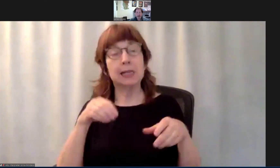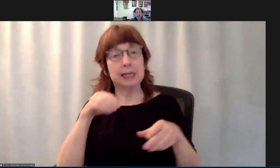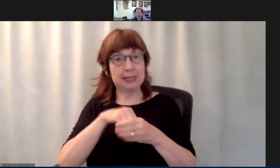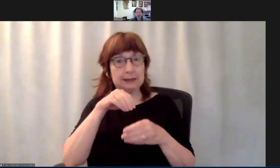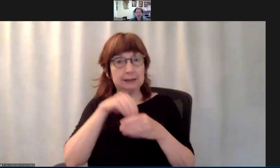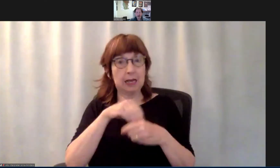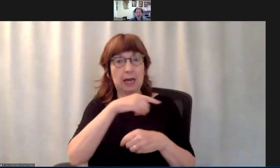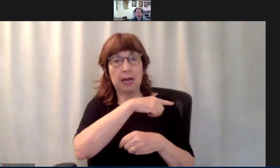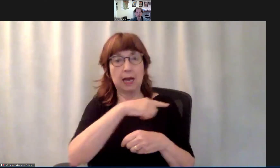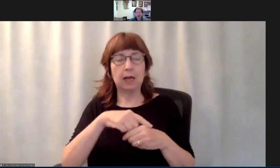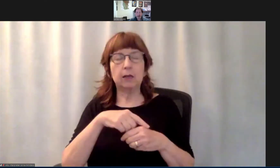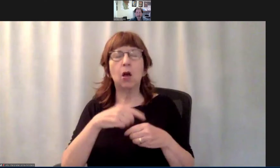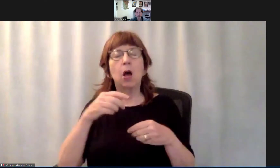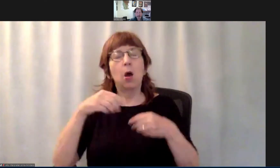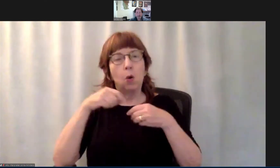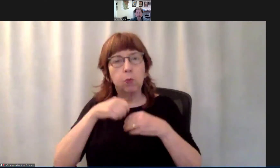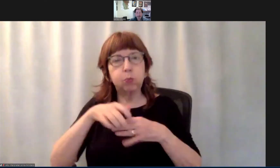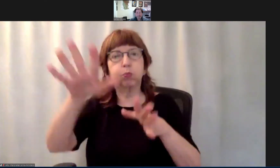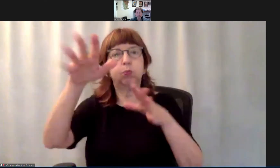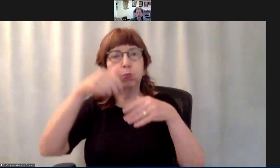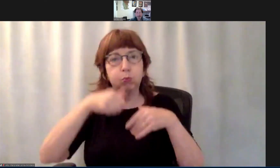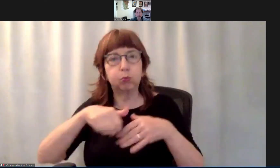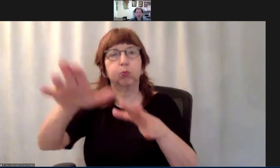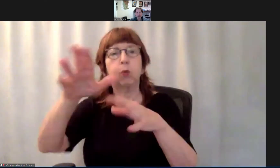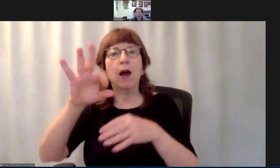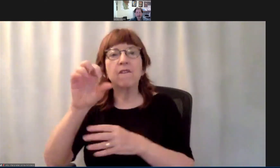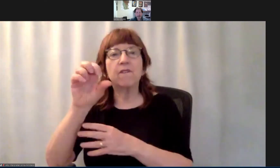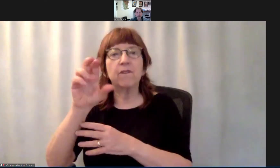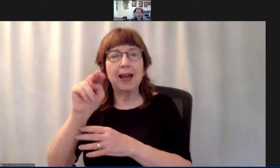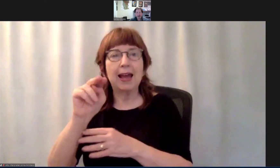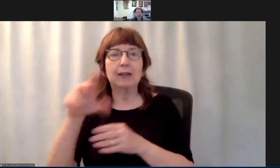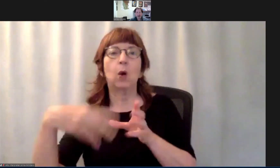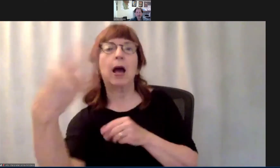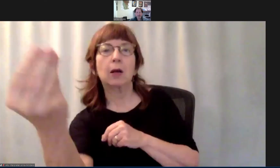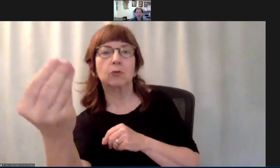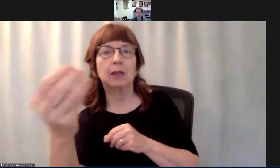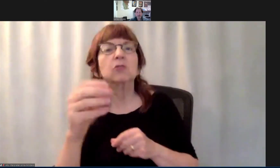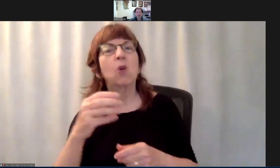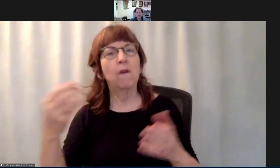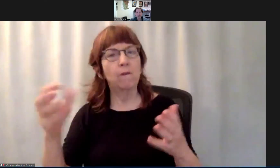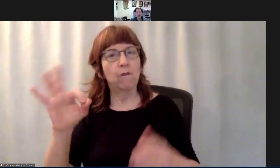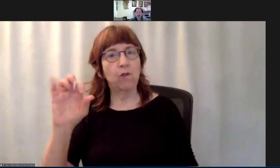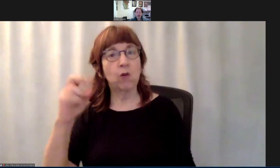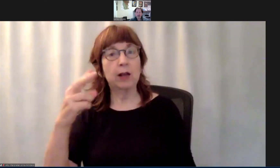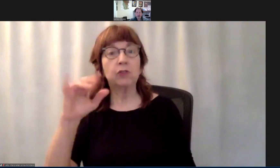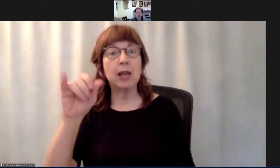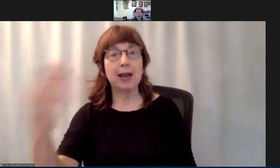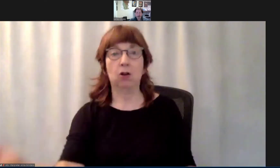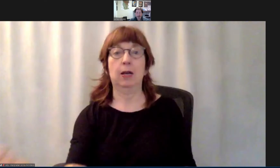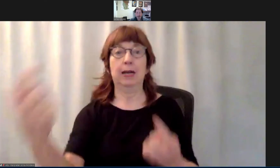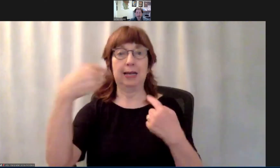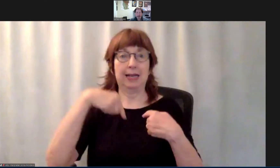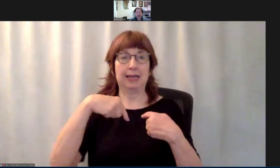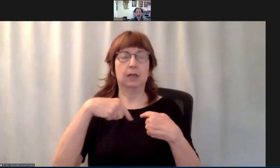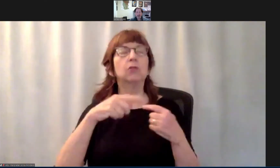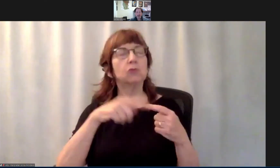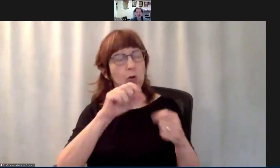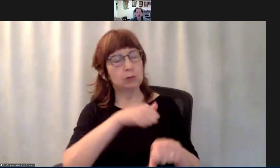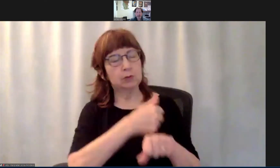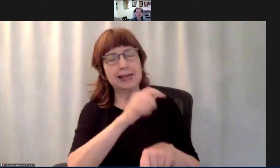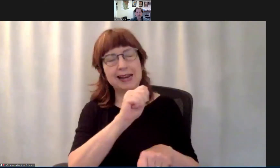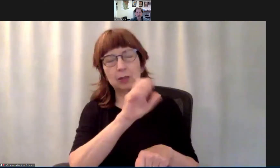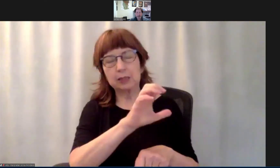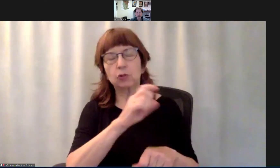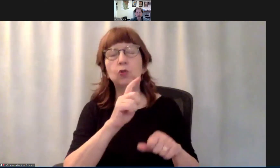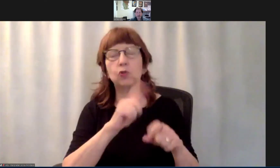the outside so fresh air gently comes in. Set air conditioners to filter, but not to recirculate, and use